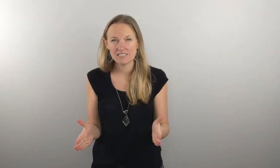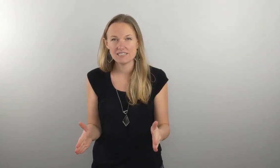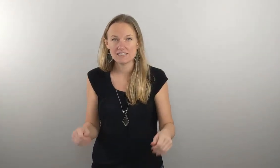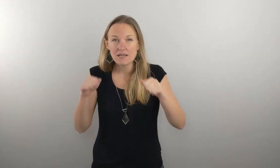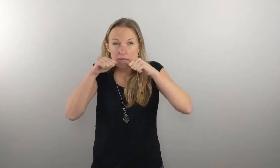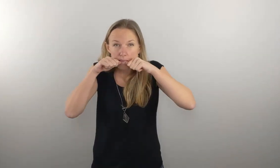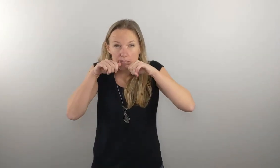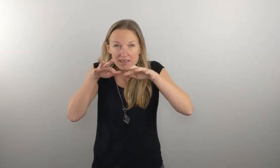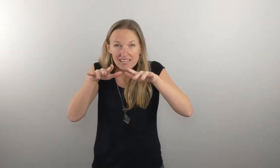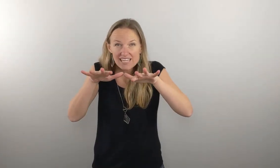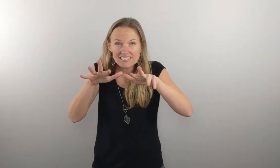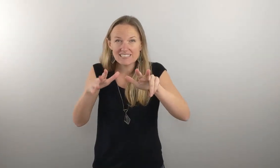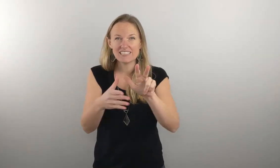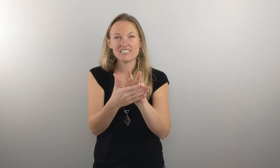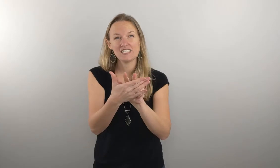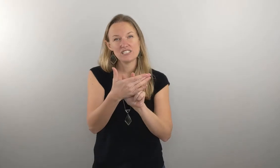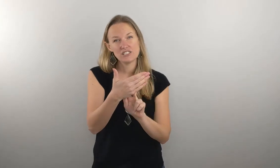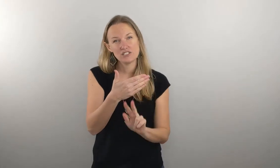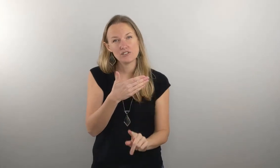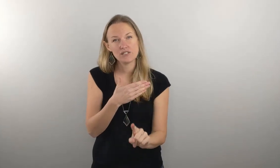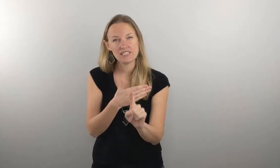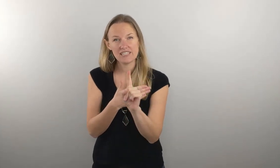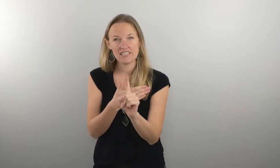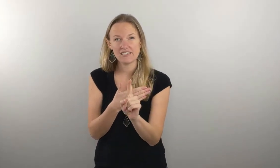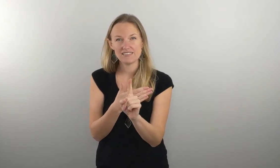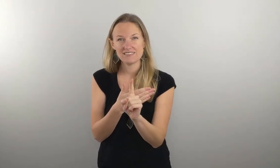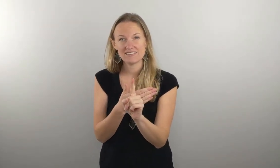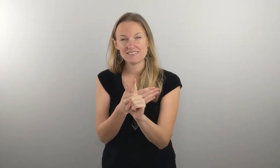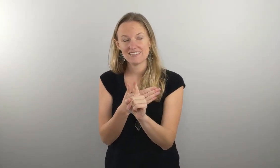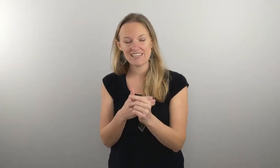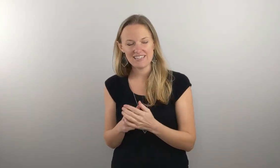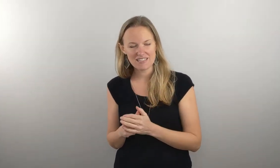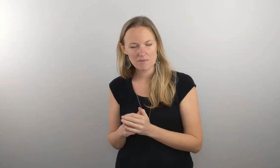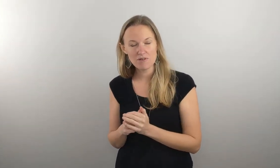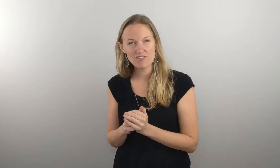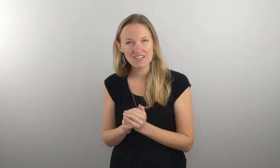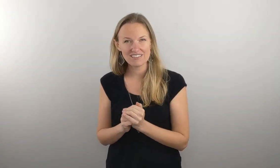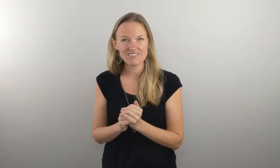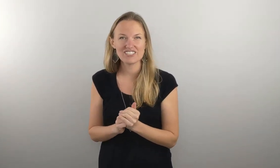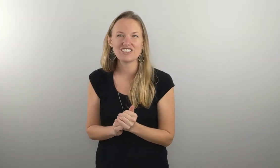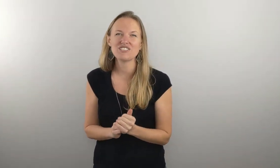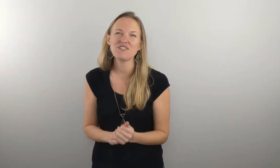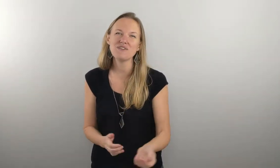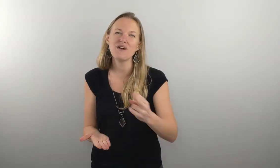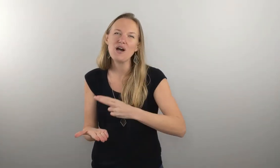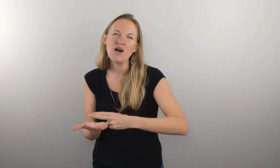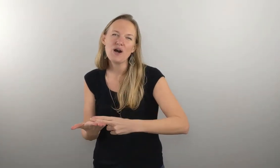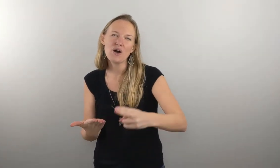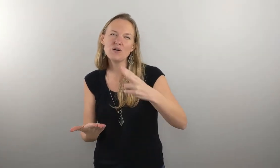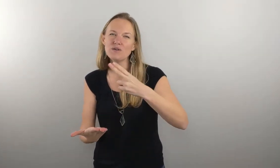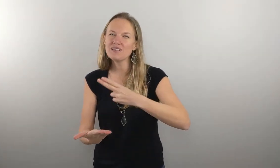persons, blessed Trinity. Okay, and then moving on to verse 2,